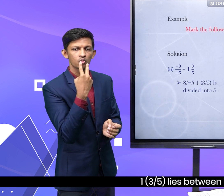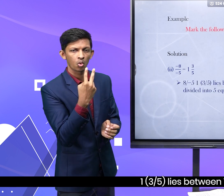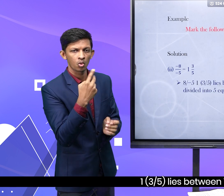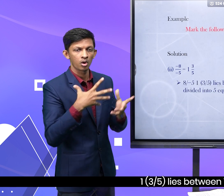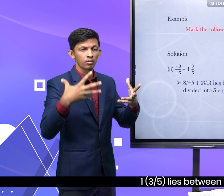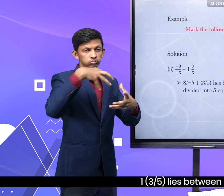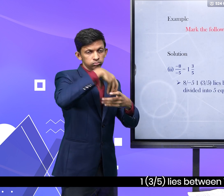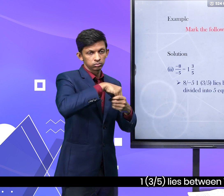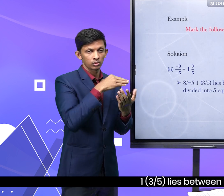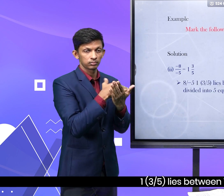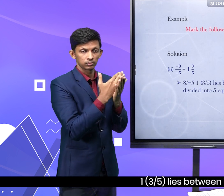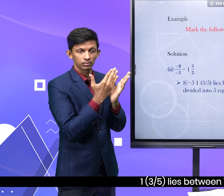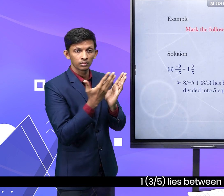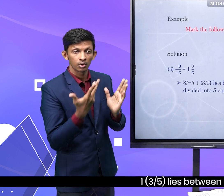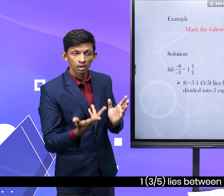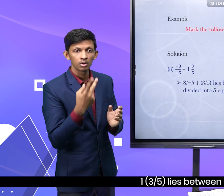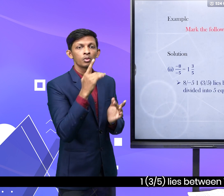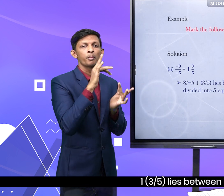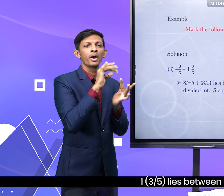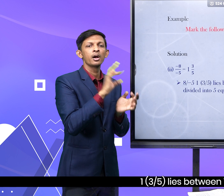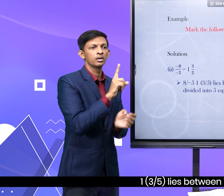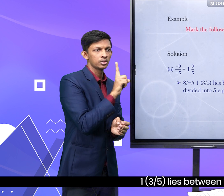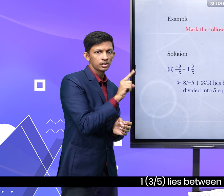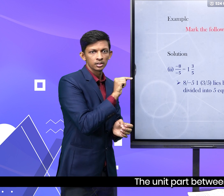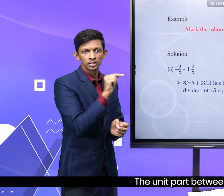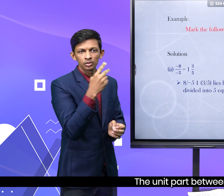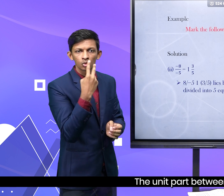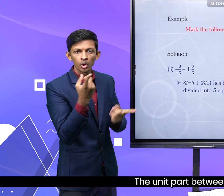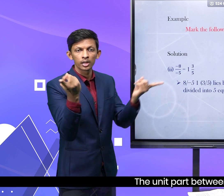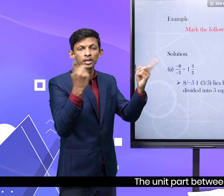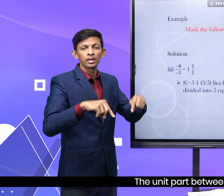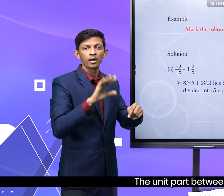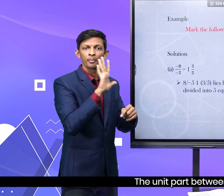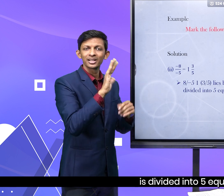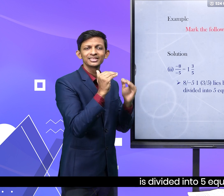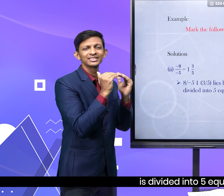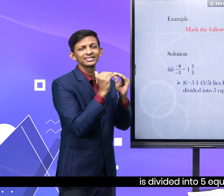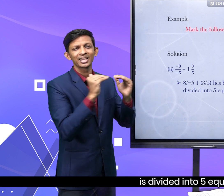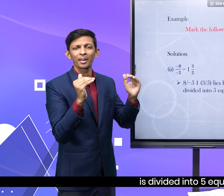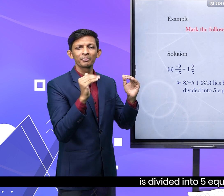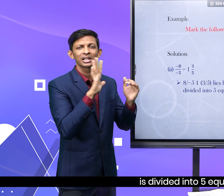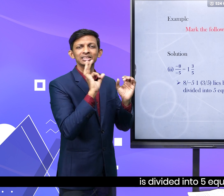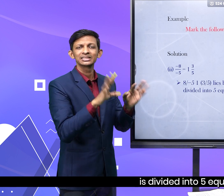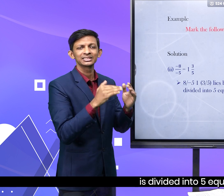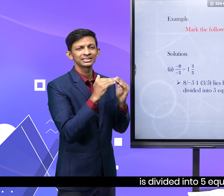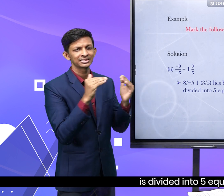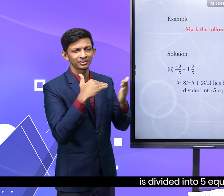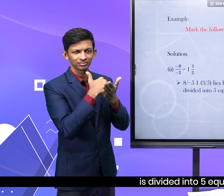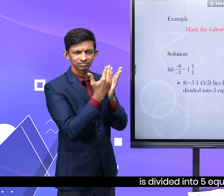1, 3 by 5 lies between 1 and 2. The unit part between 1 and 2 is divided into 5 equal parts